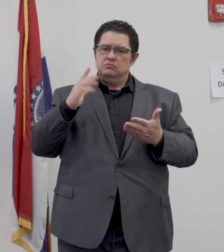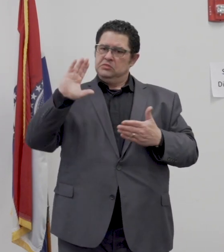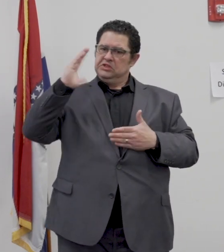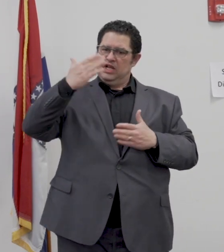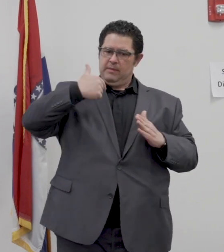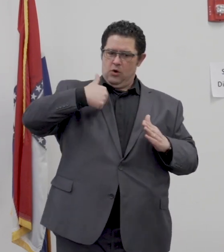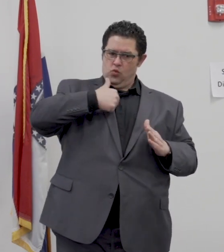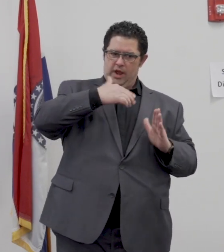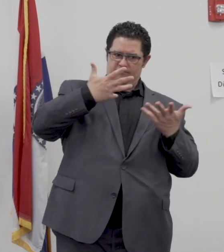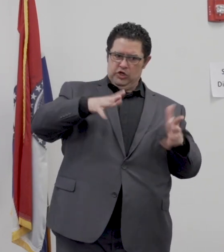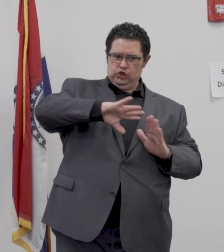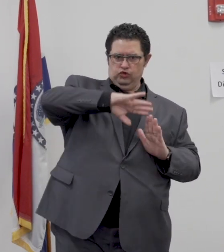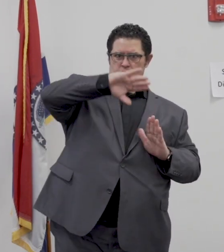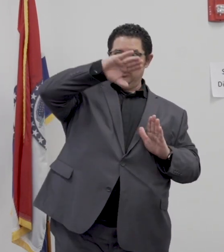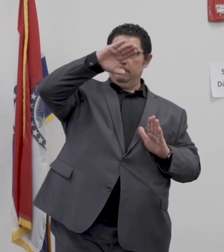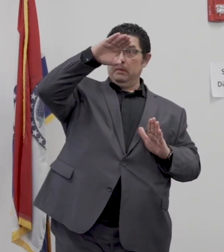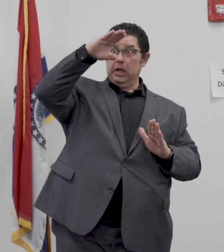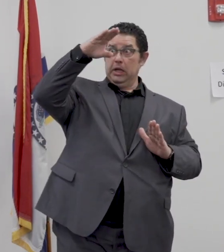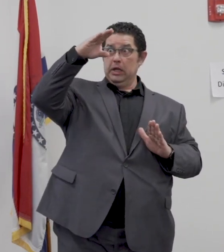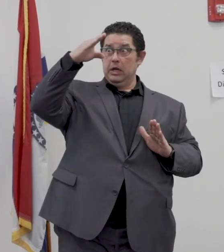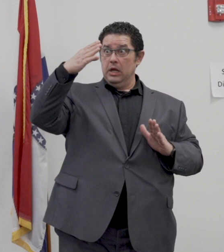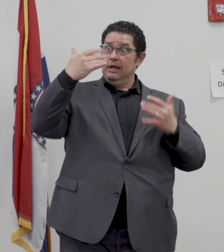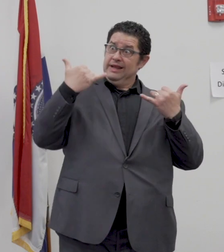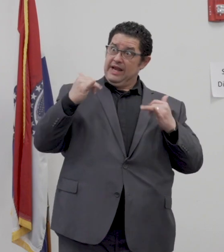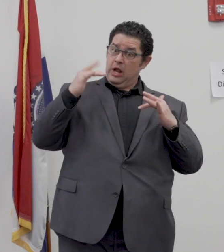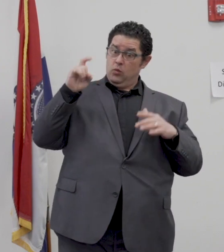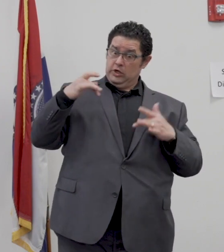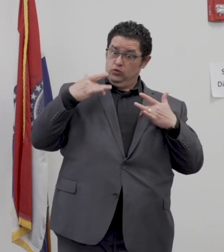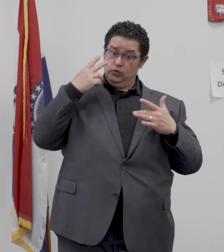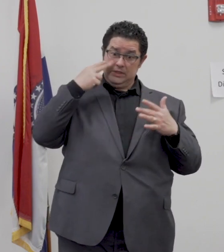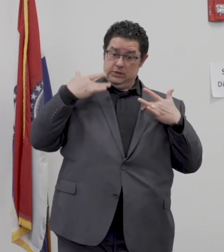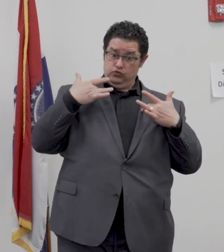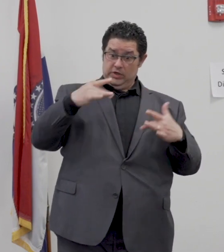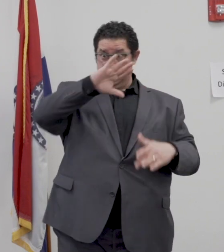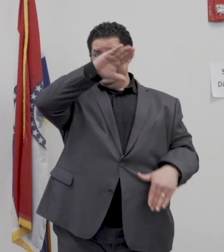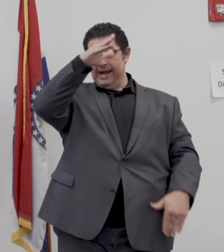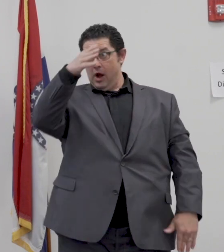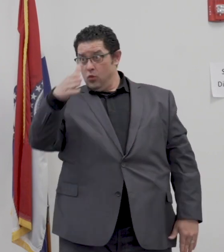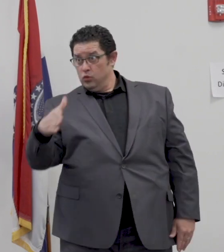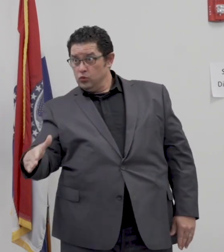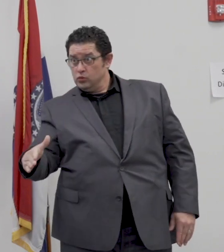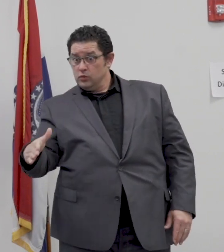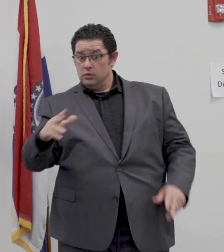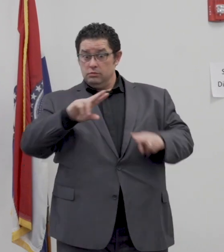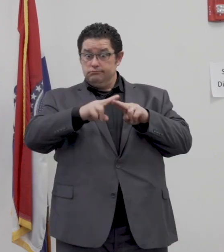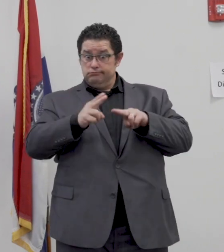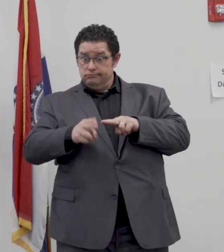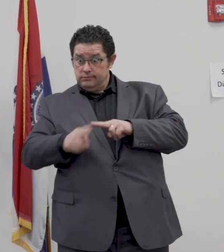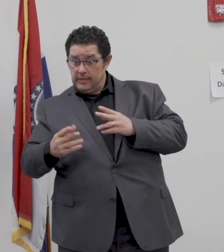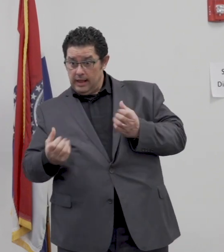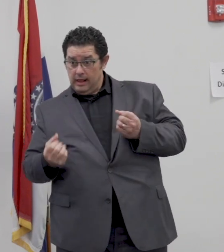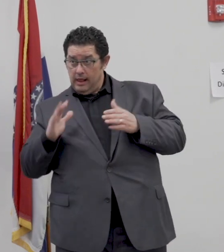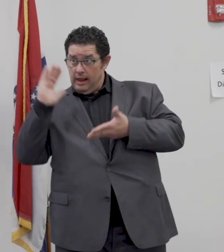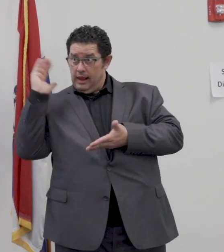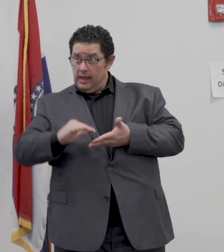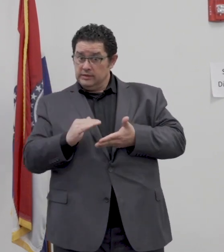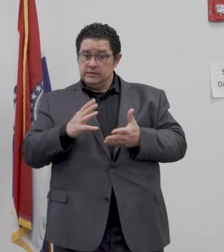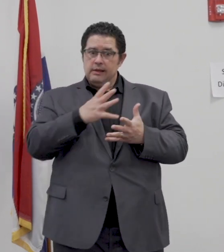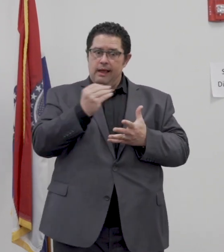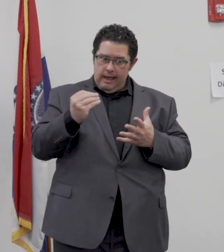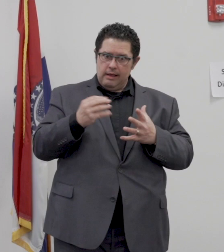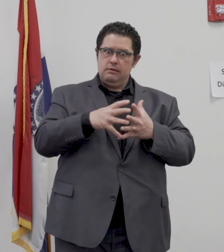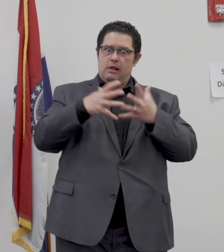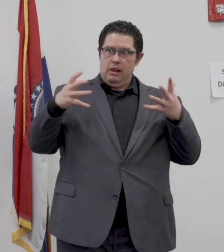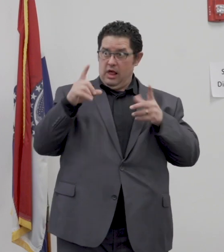peak. We need to see this trending down, and we need to see it continuing to trend down, and we need to have an adequate and robust testing